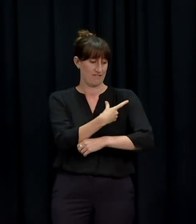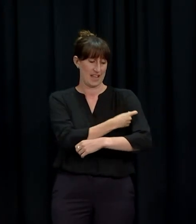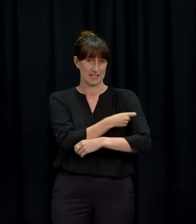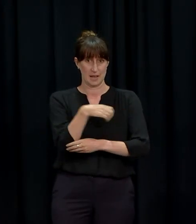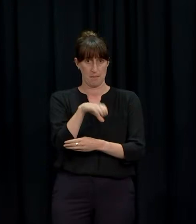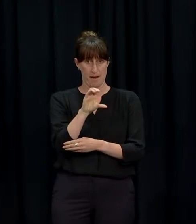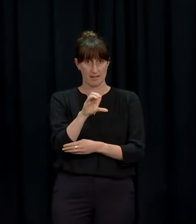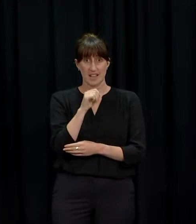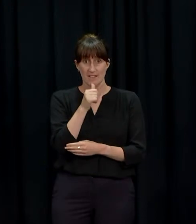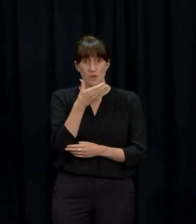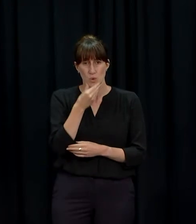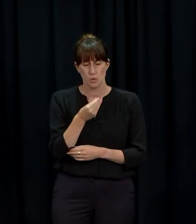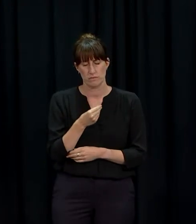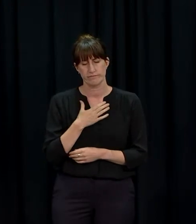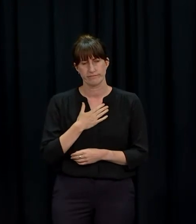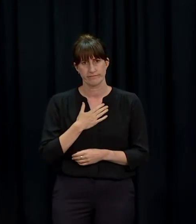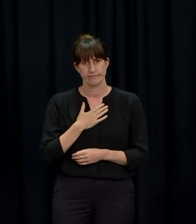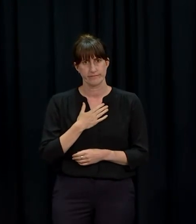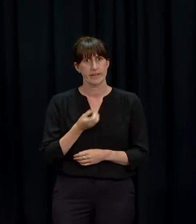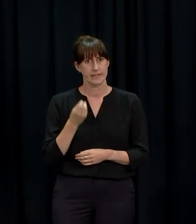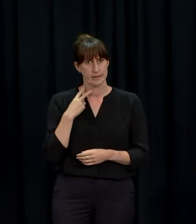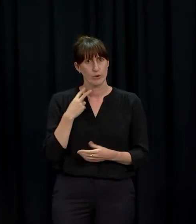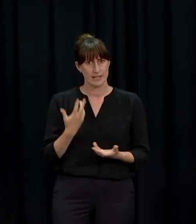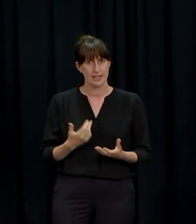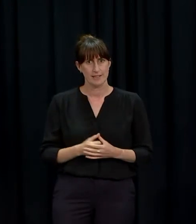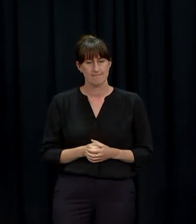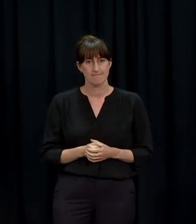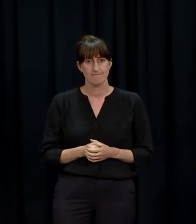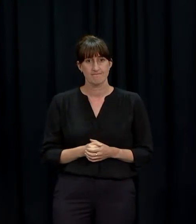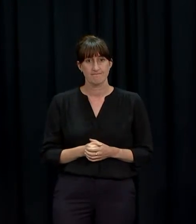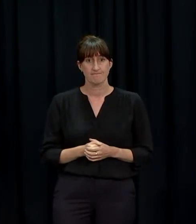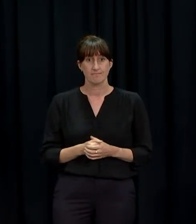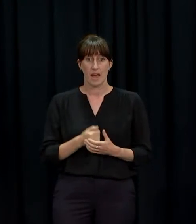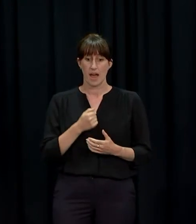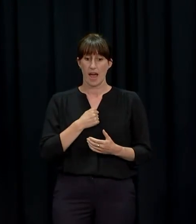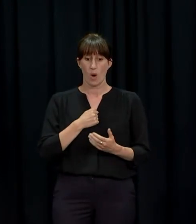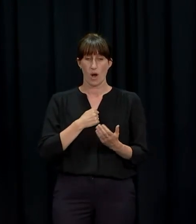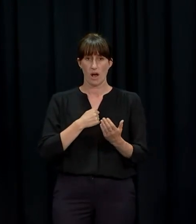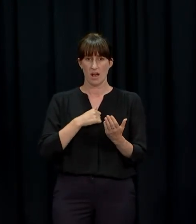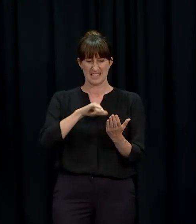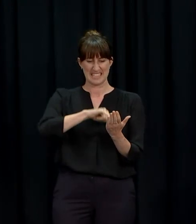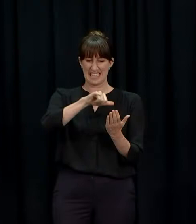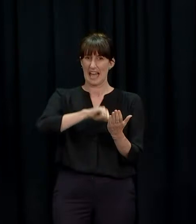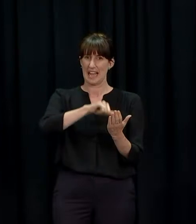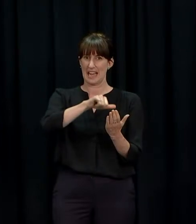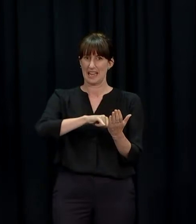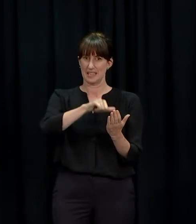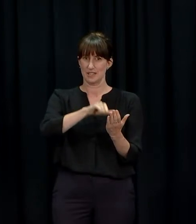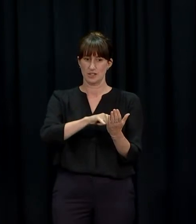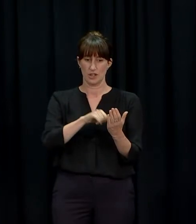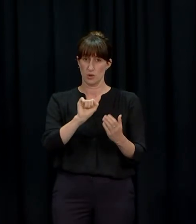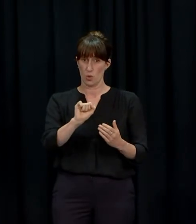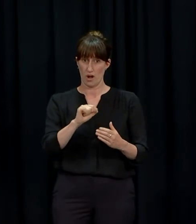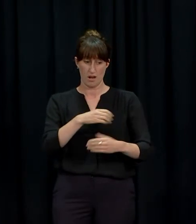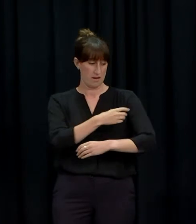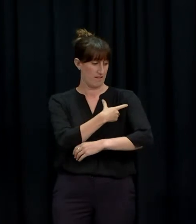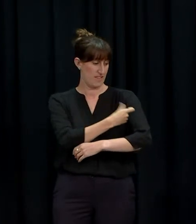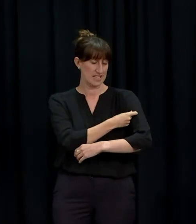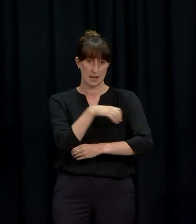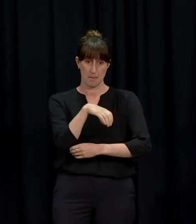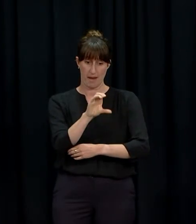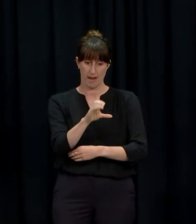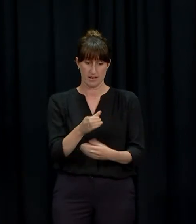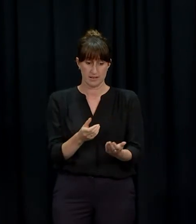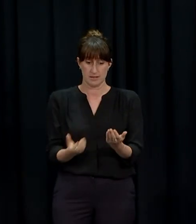Our vaccine checker is designed to validate people's vaccine passes,